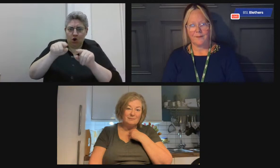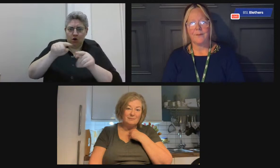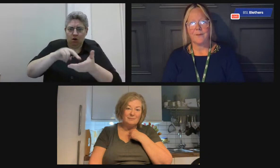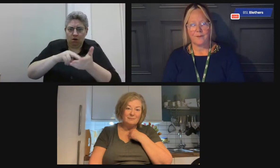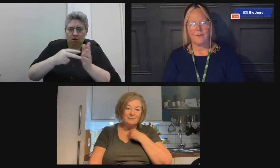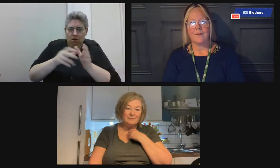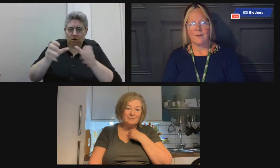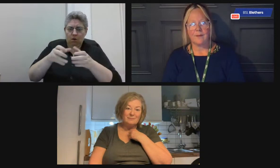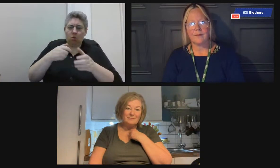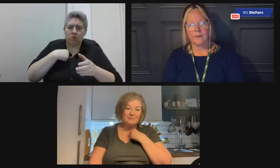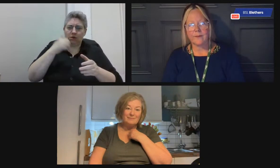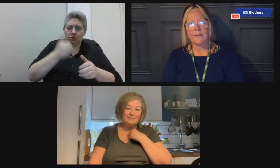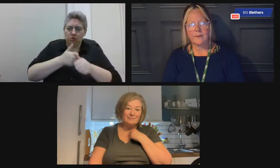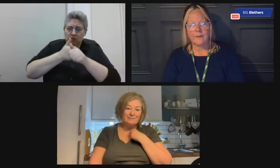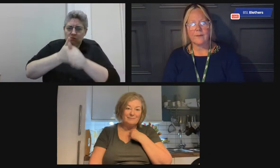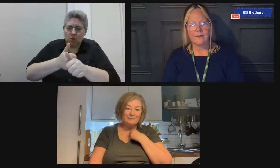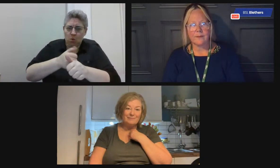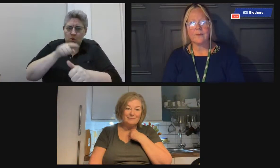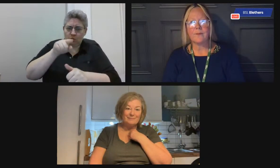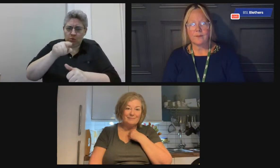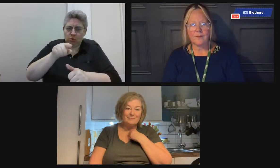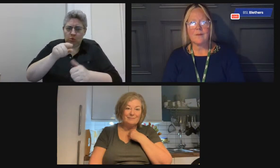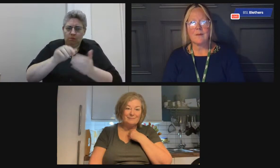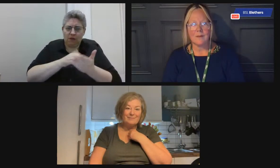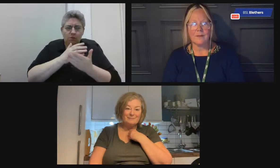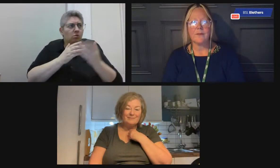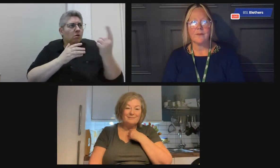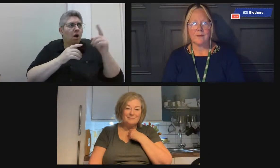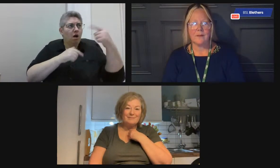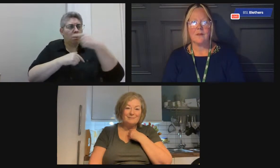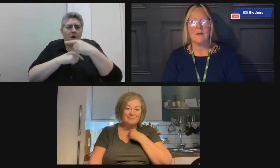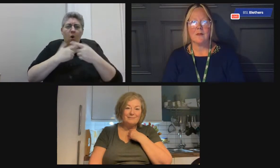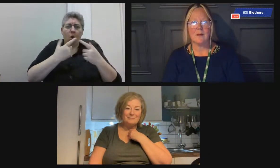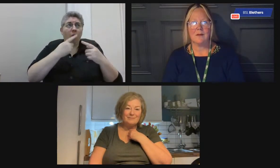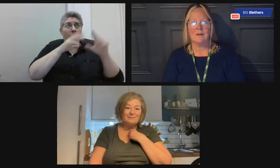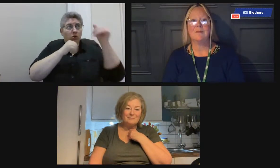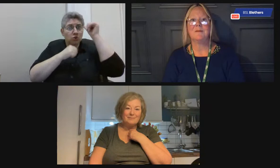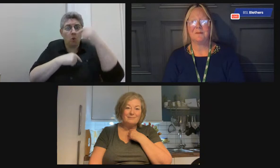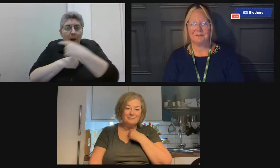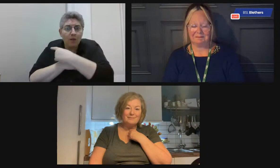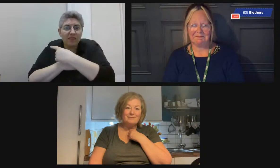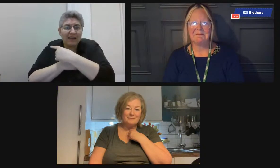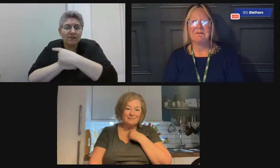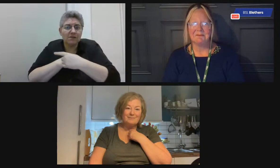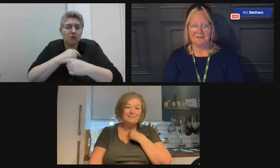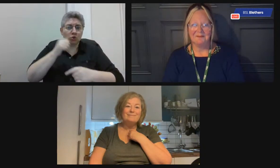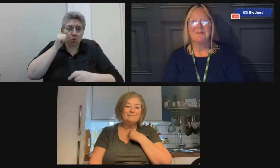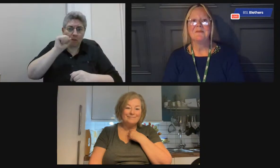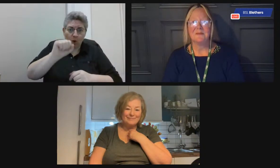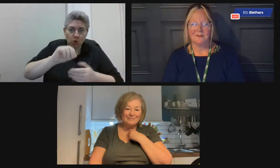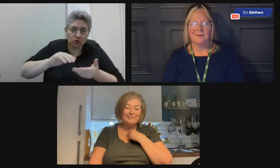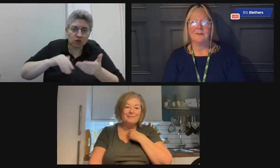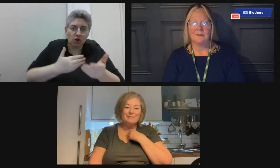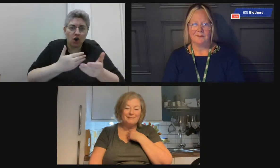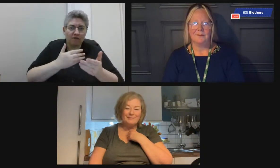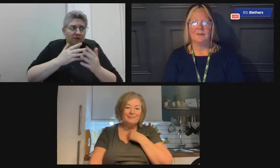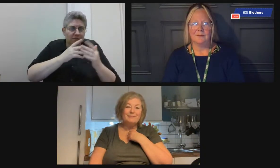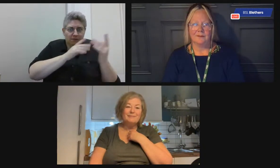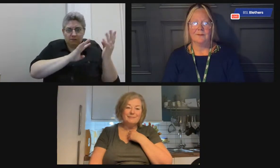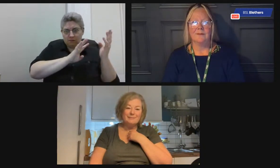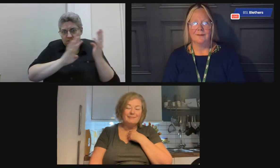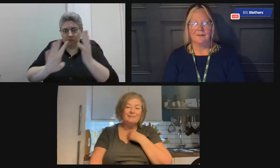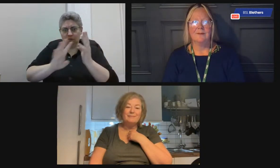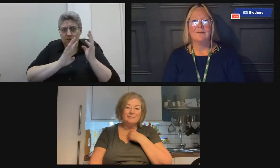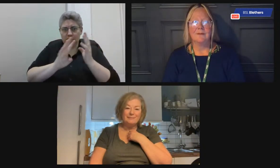know, it's not for us to do the work, it's for us to signpost to the experts, you know, and making sure that